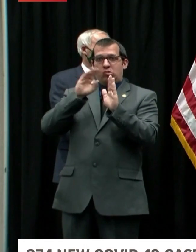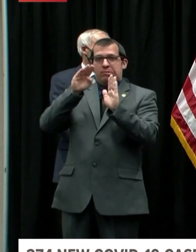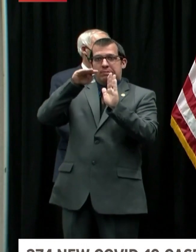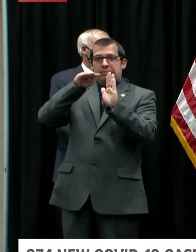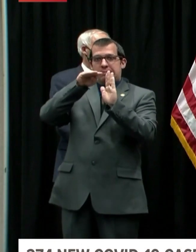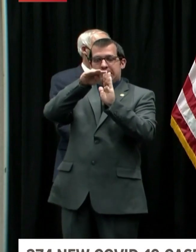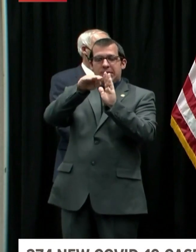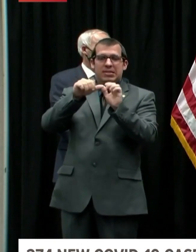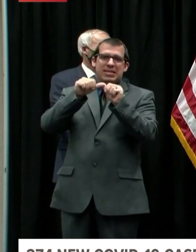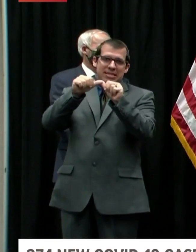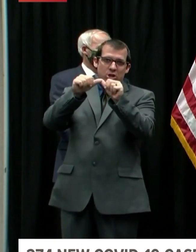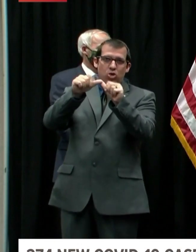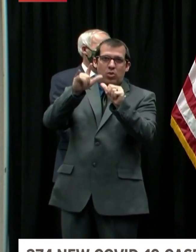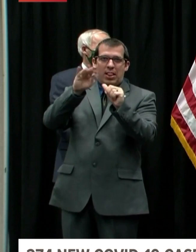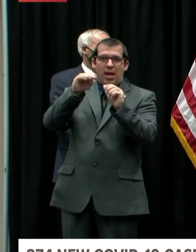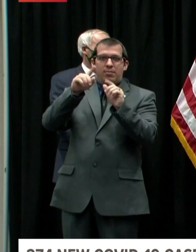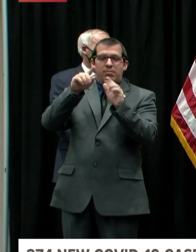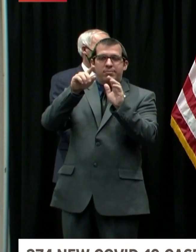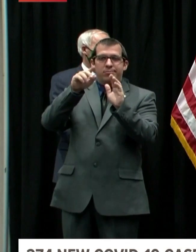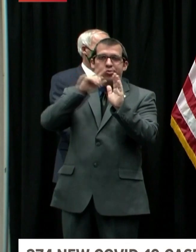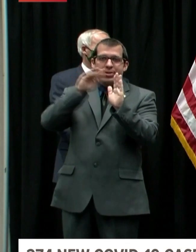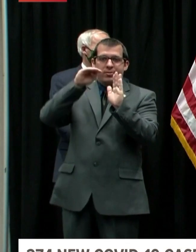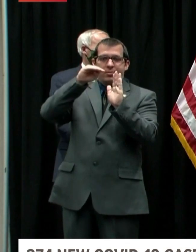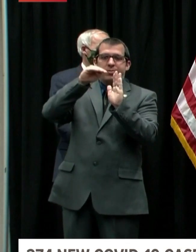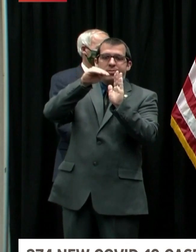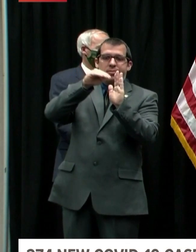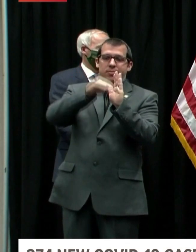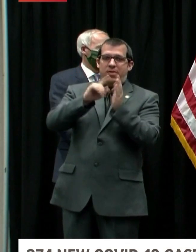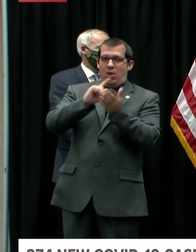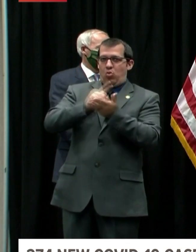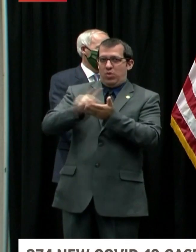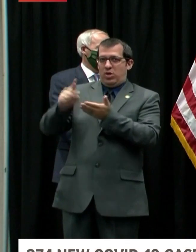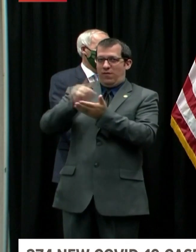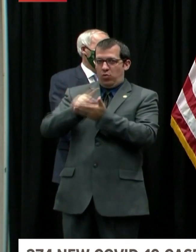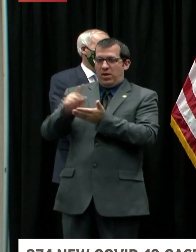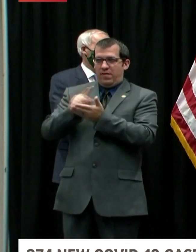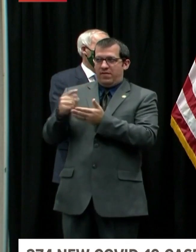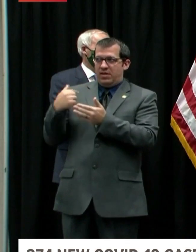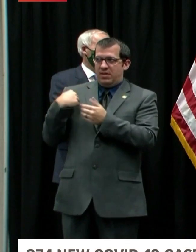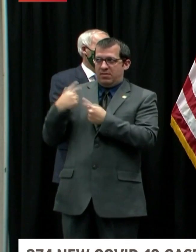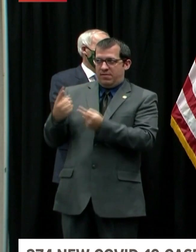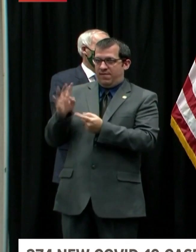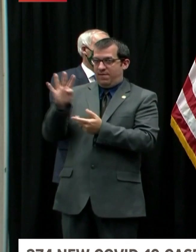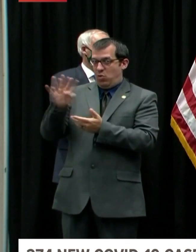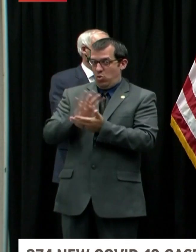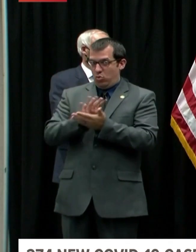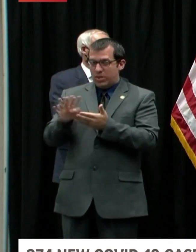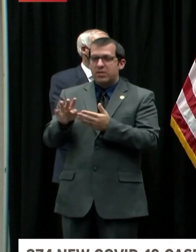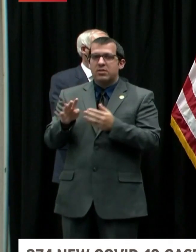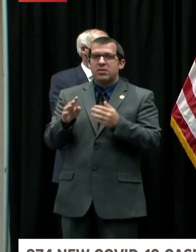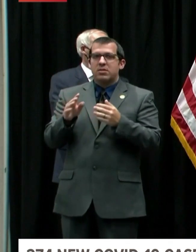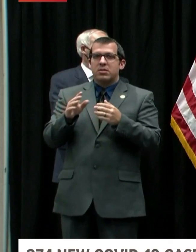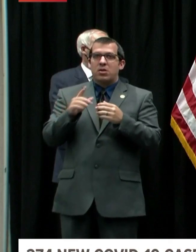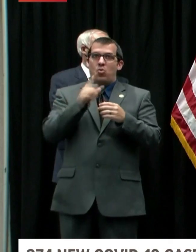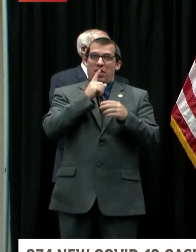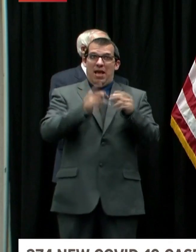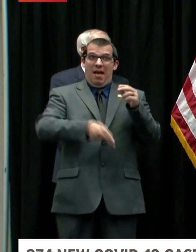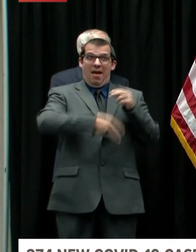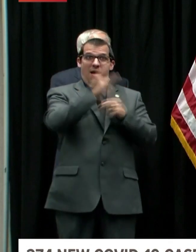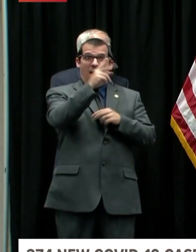continued claims continue to drop down week over week over the last consecutively now for 4 weeks, dropping from a high of